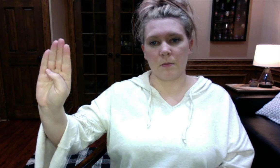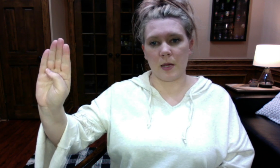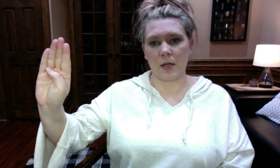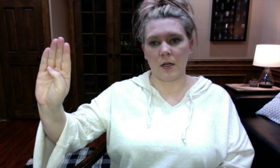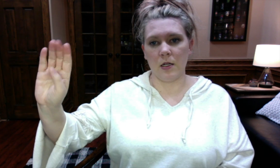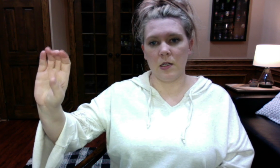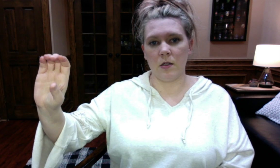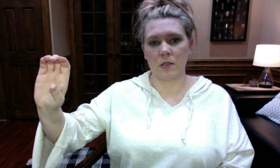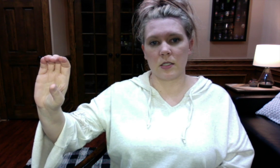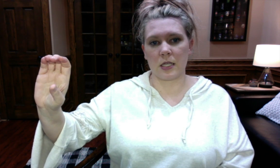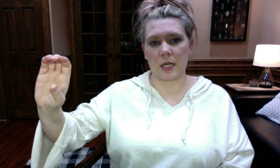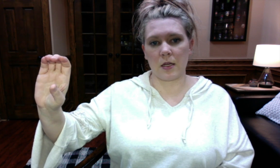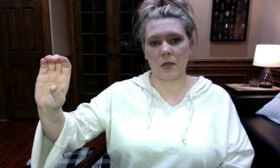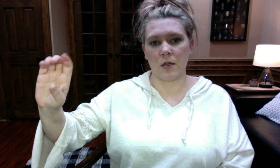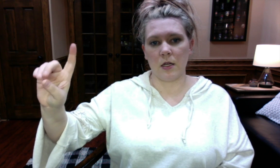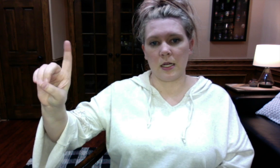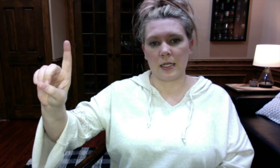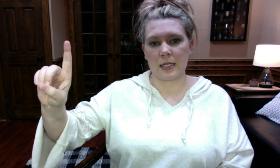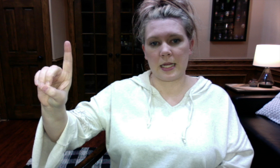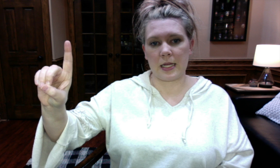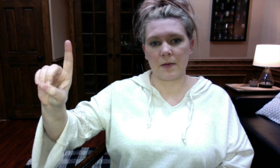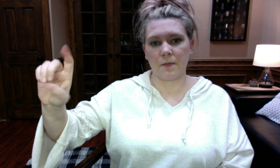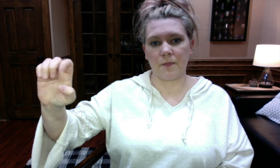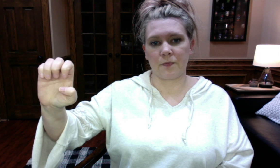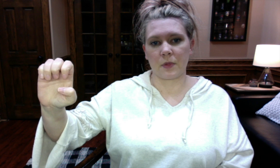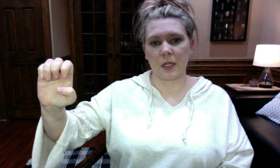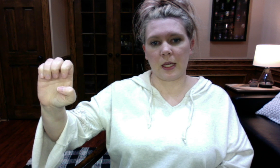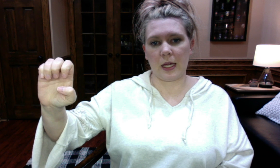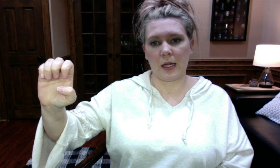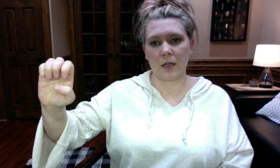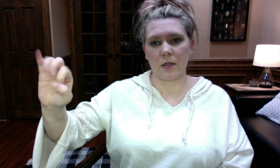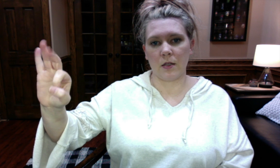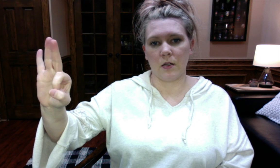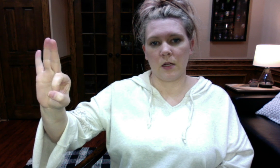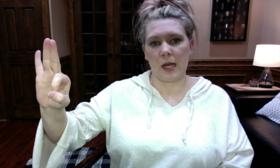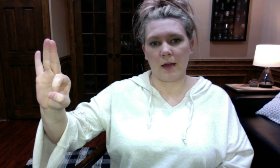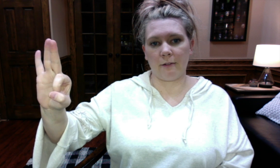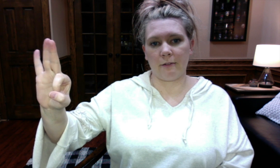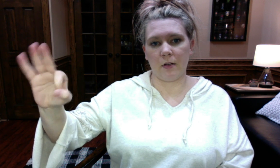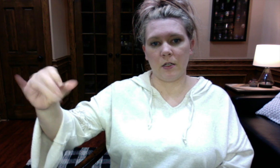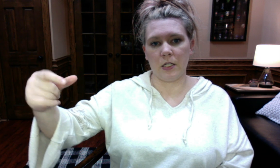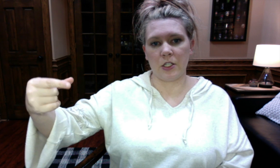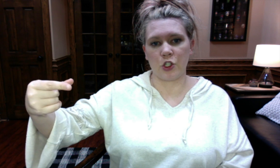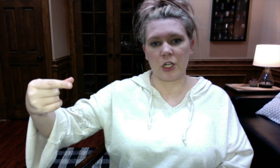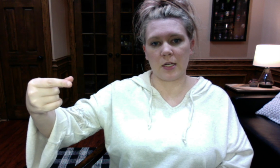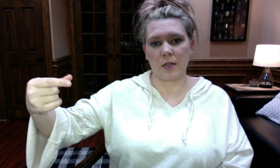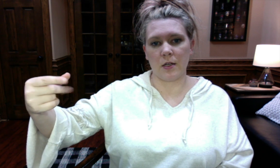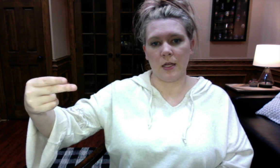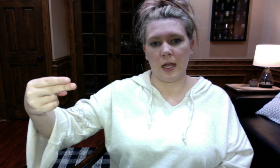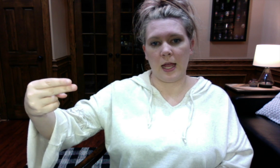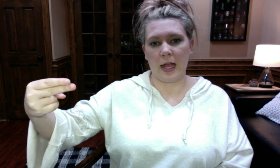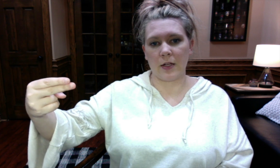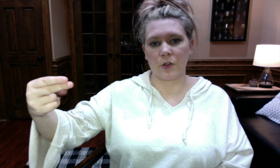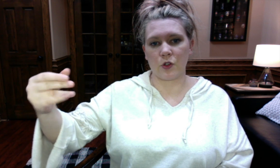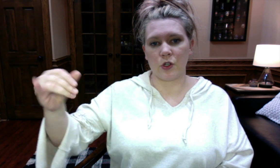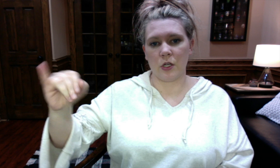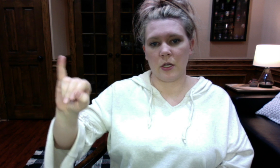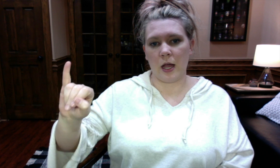B, C, D, E, F, G, H,